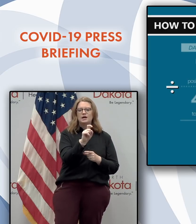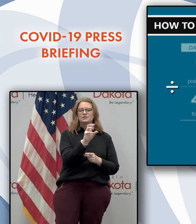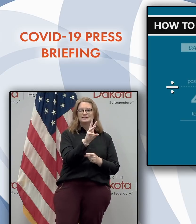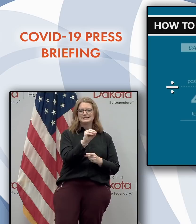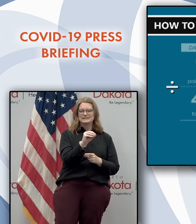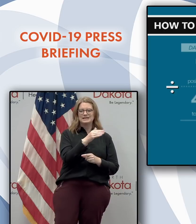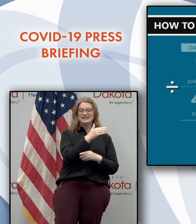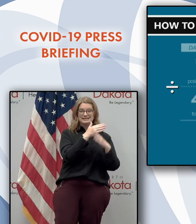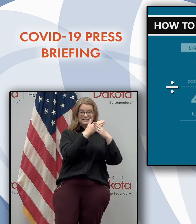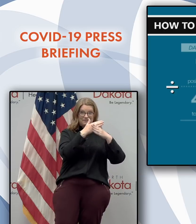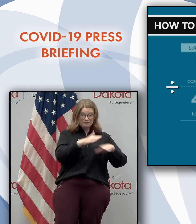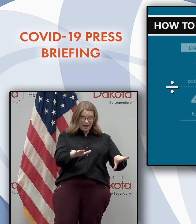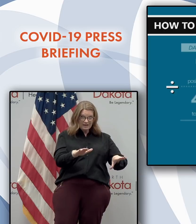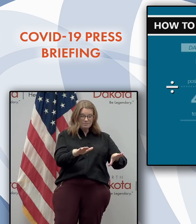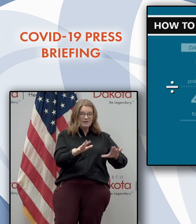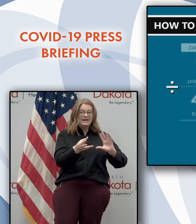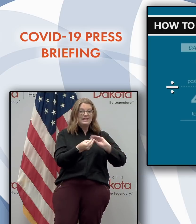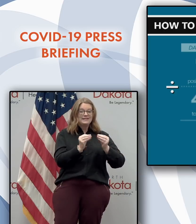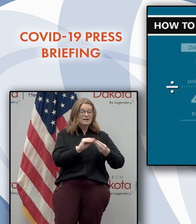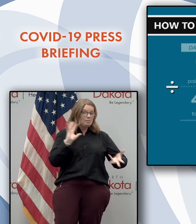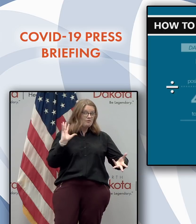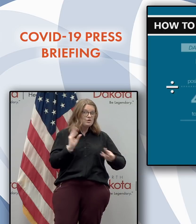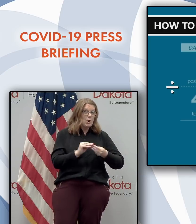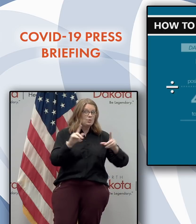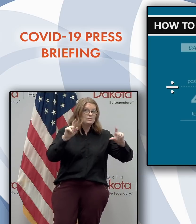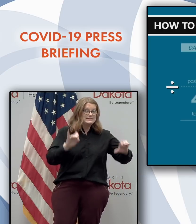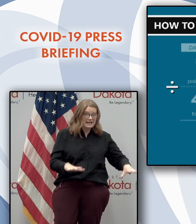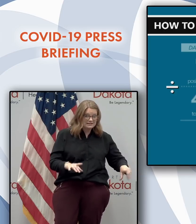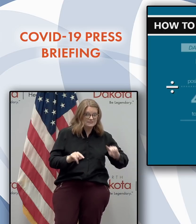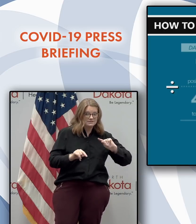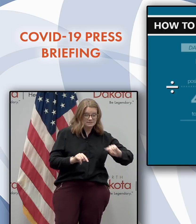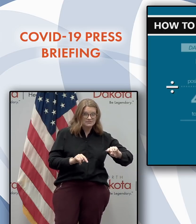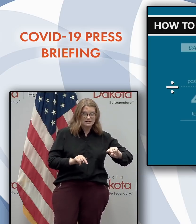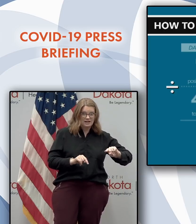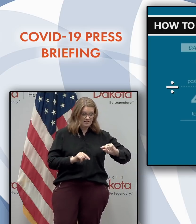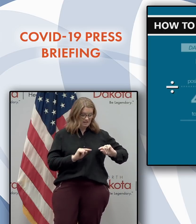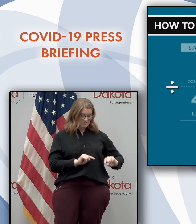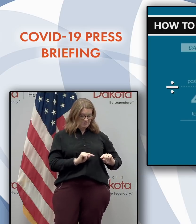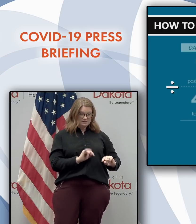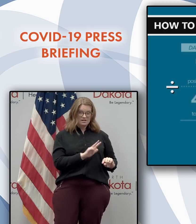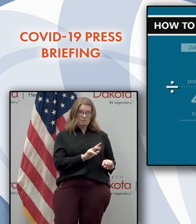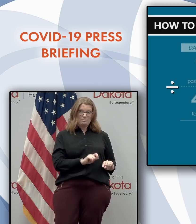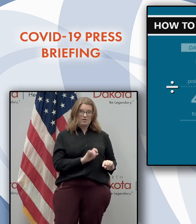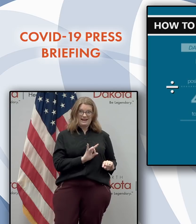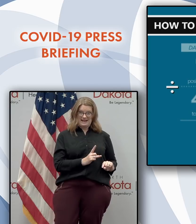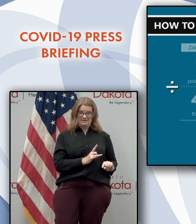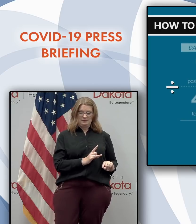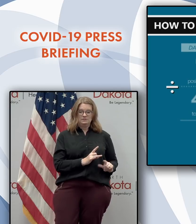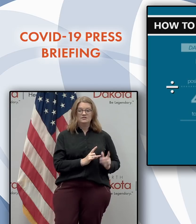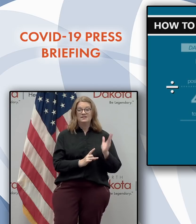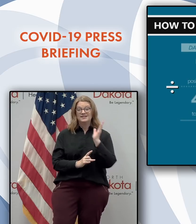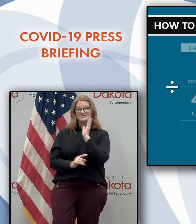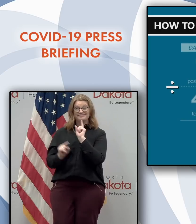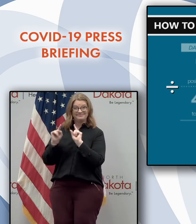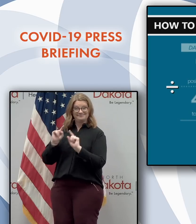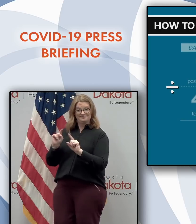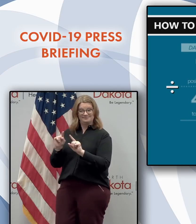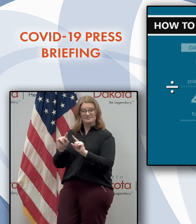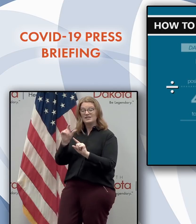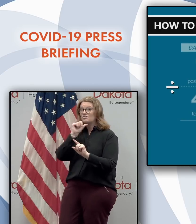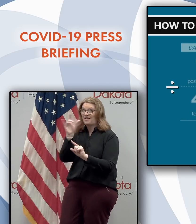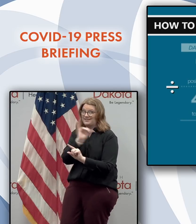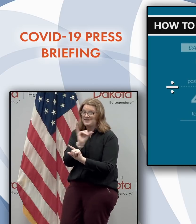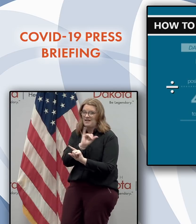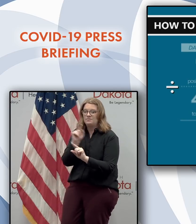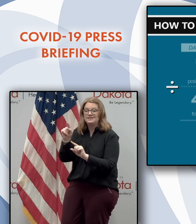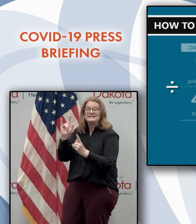We divide that by the number of total tests reported to get that daily positive rate, the 3.8. On the other side of the chart, these are not the same.